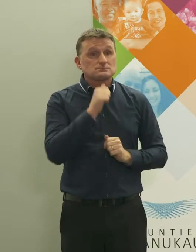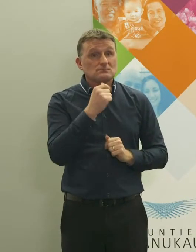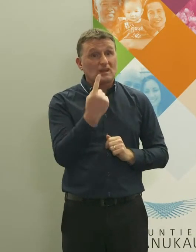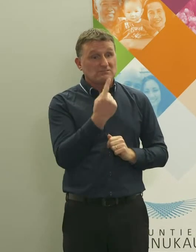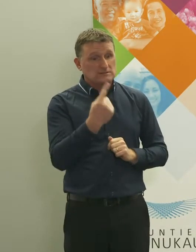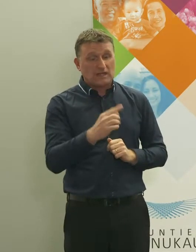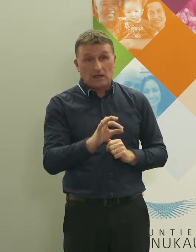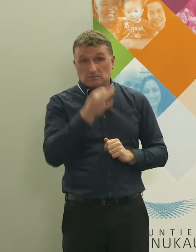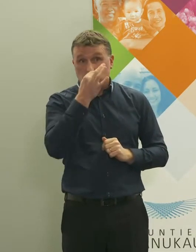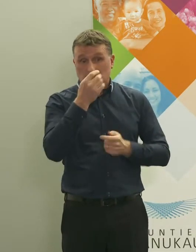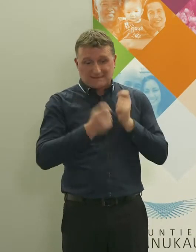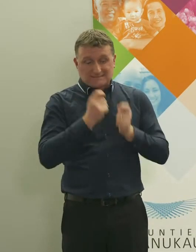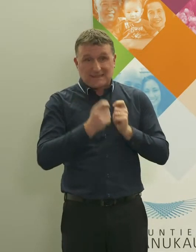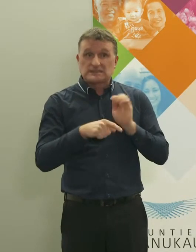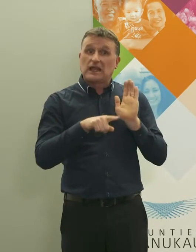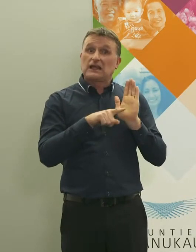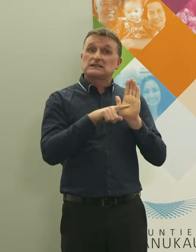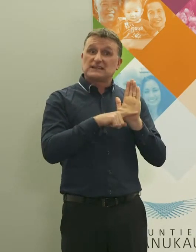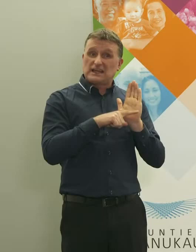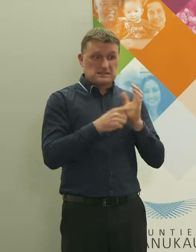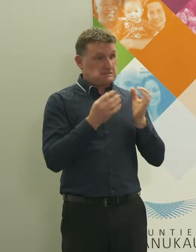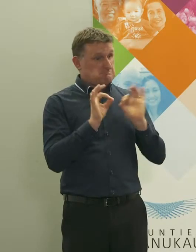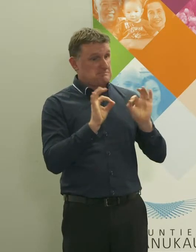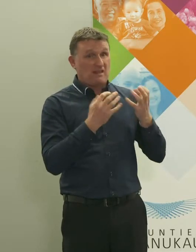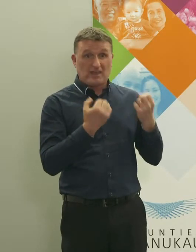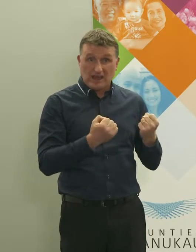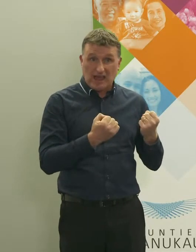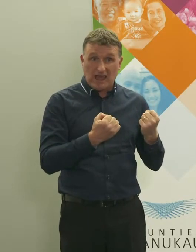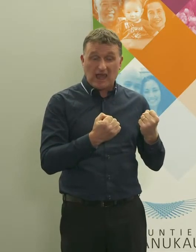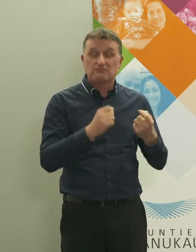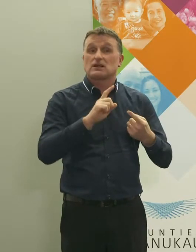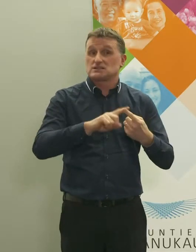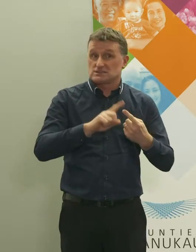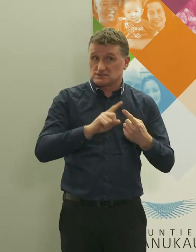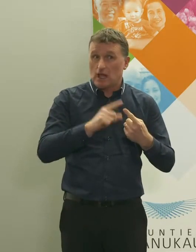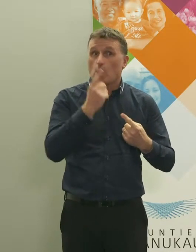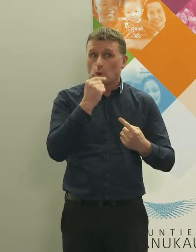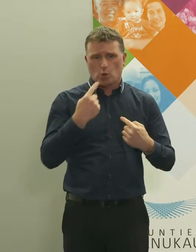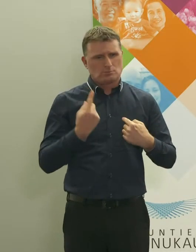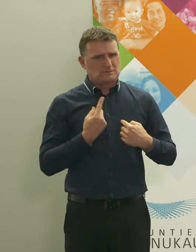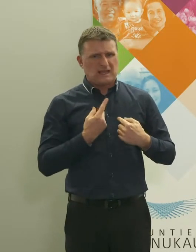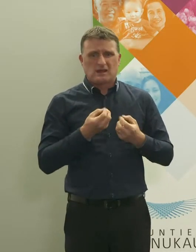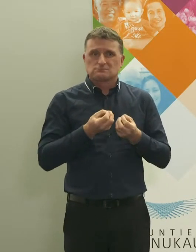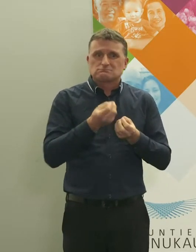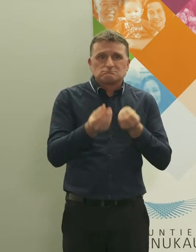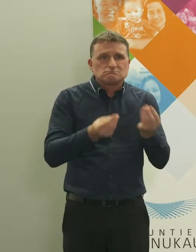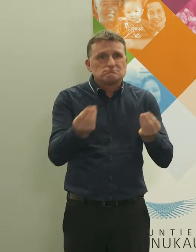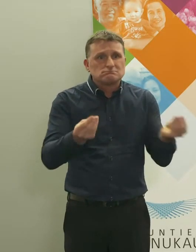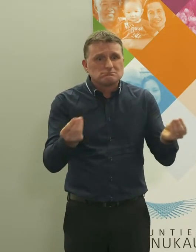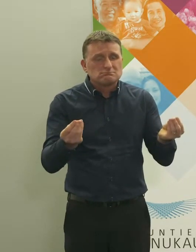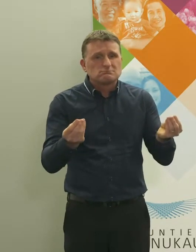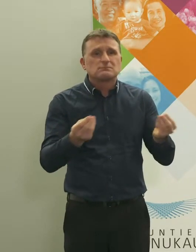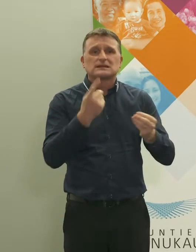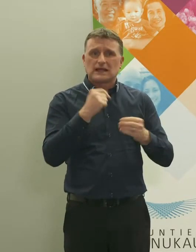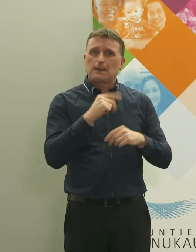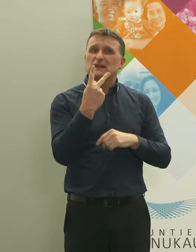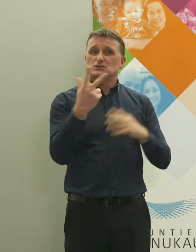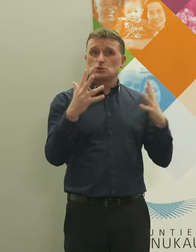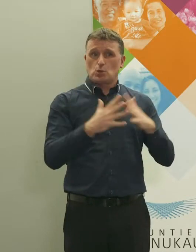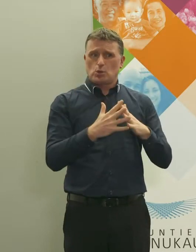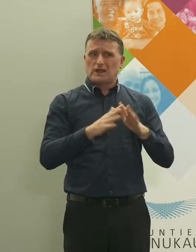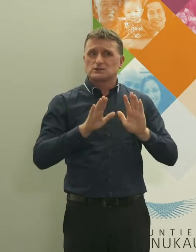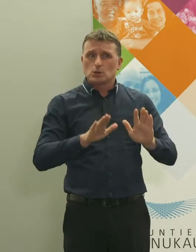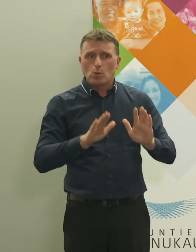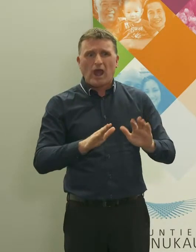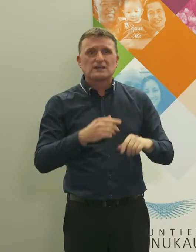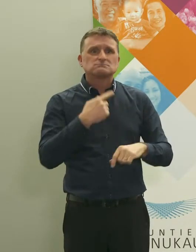be developing COVID-19 and be infectious, even if you feel well, and it can take 2 weeks to show